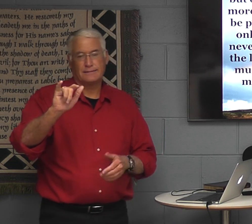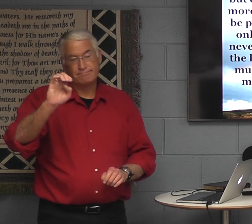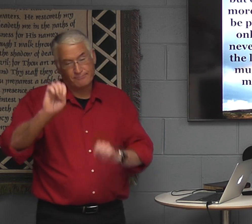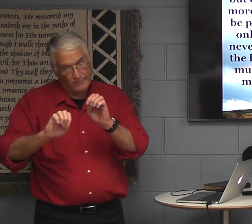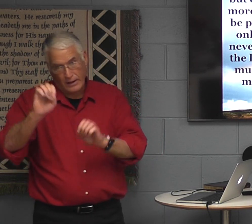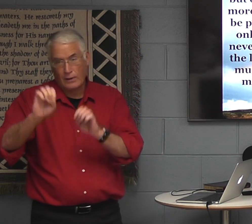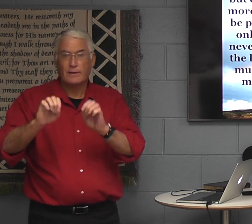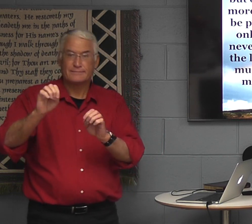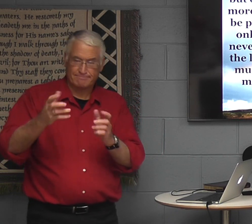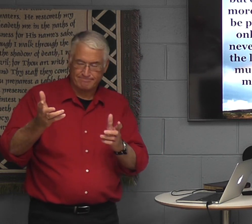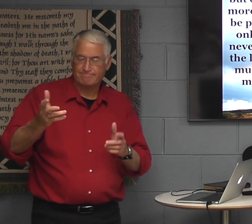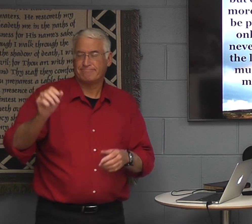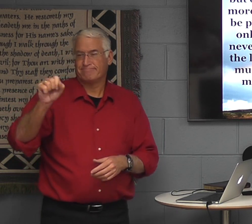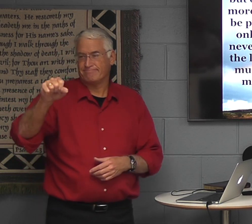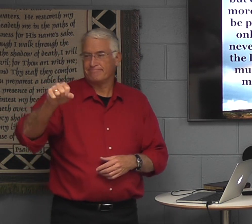insane.